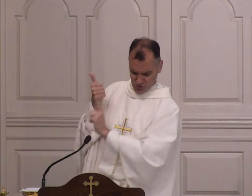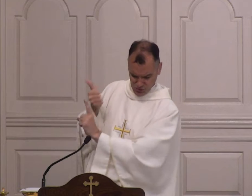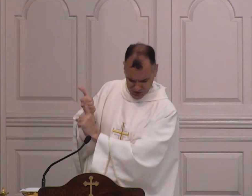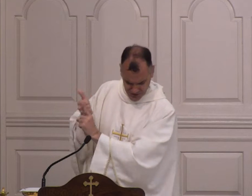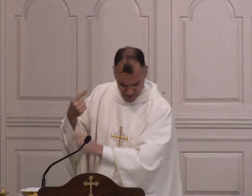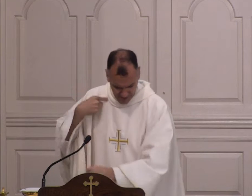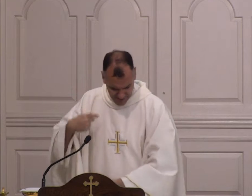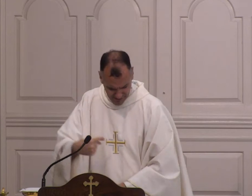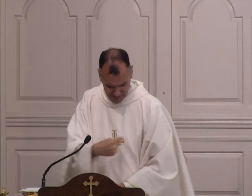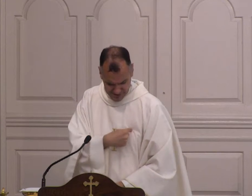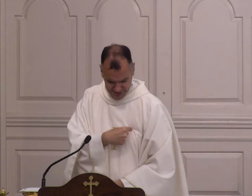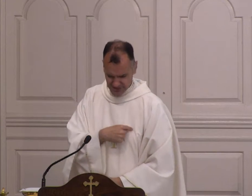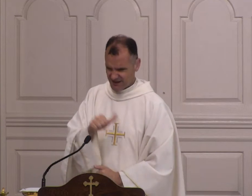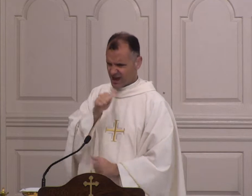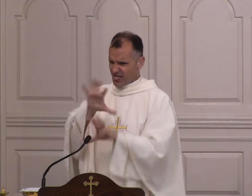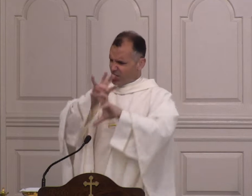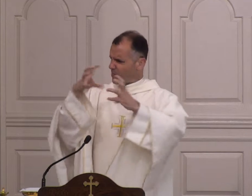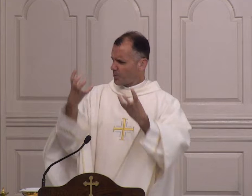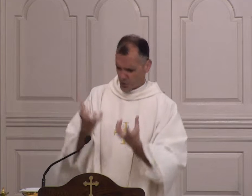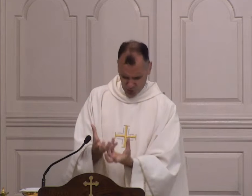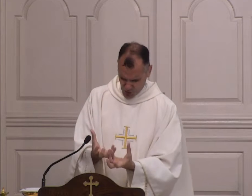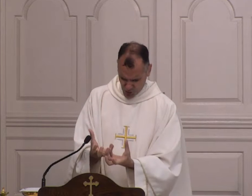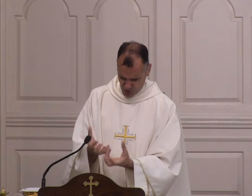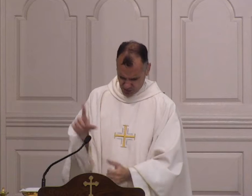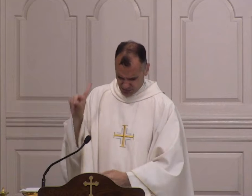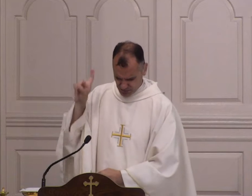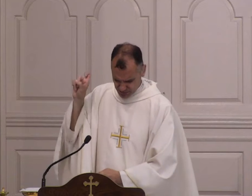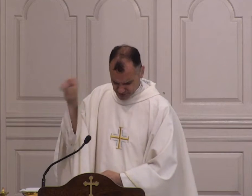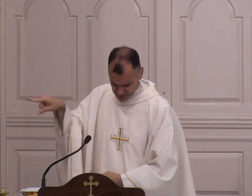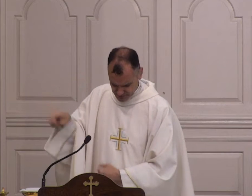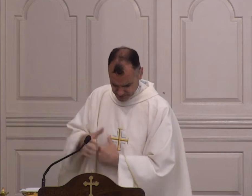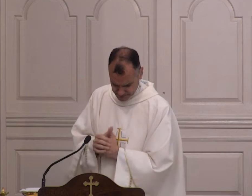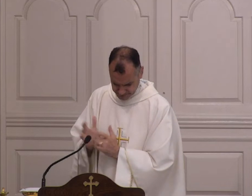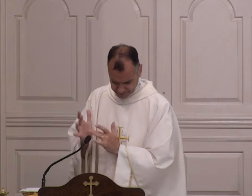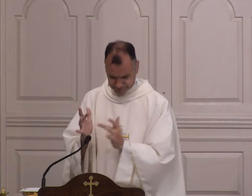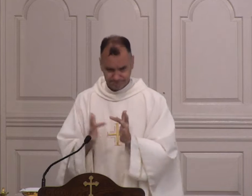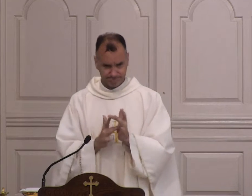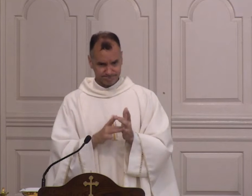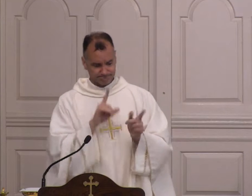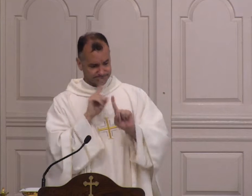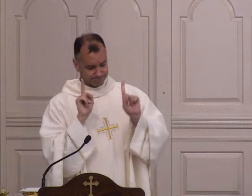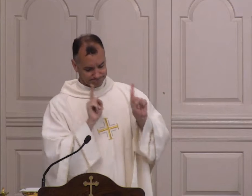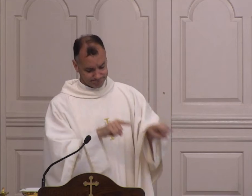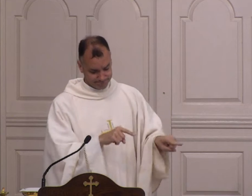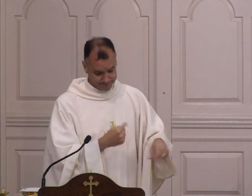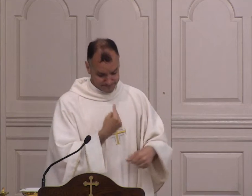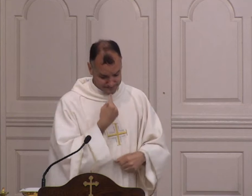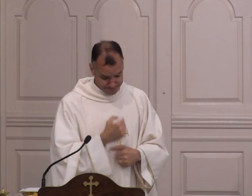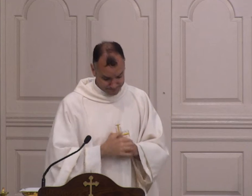then what happened that you will reveal yourself to us and not to the world?"